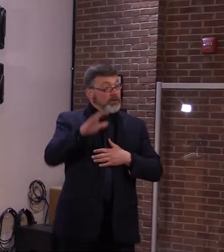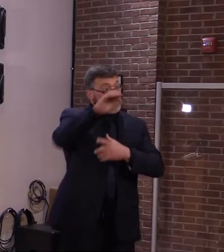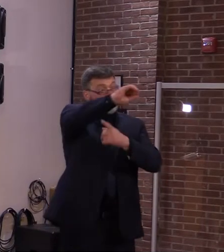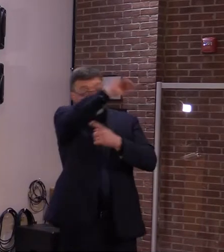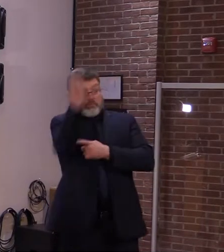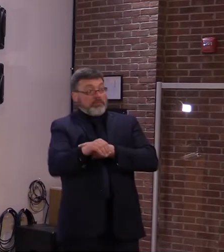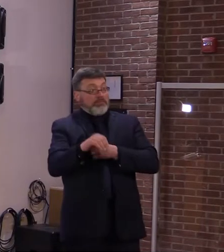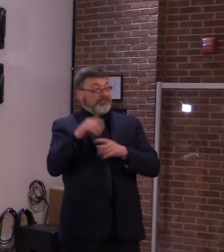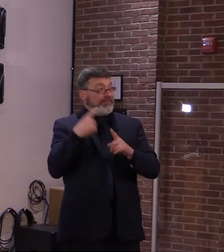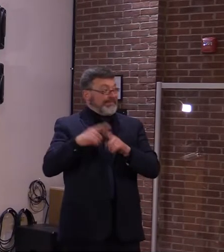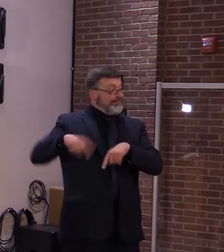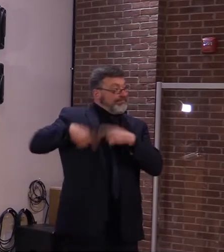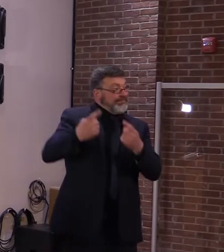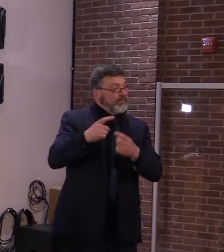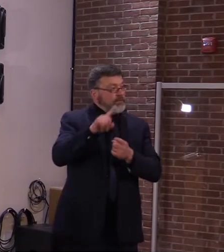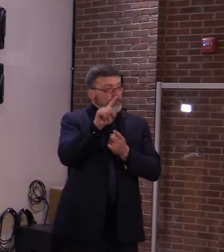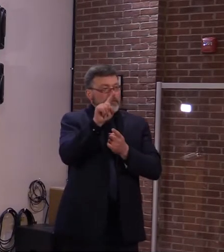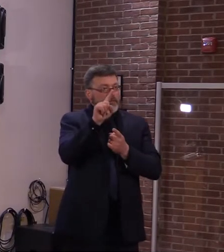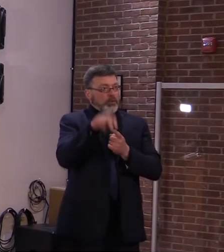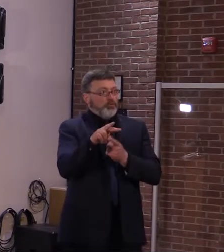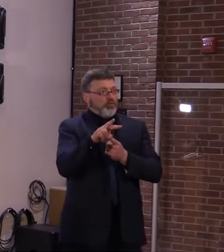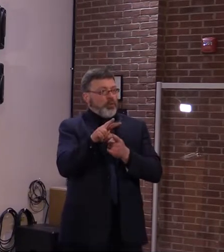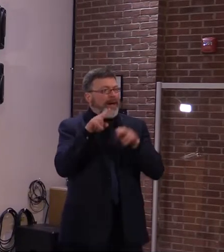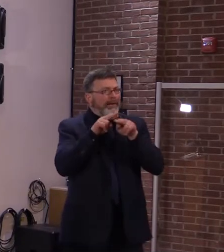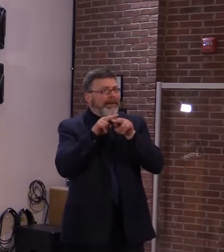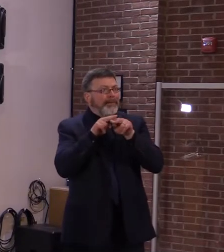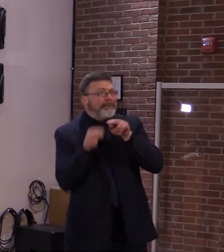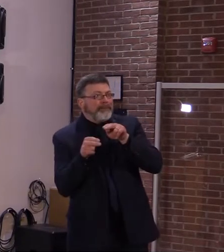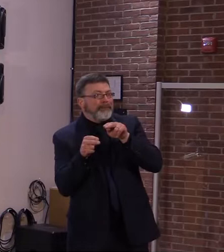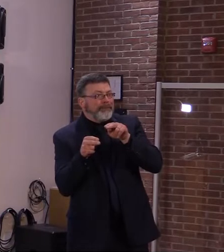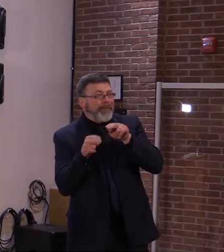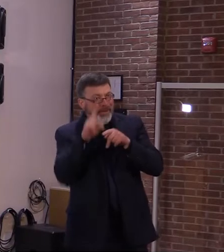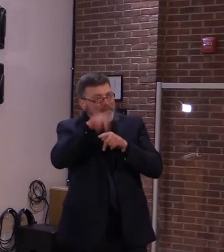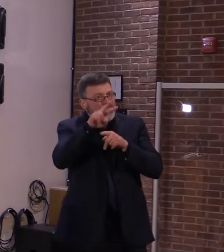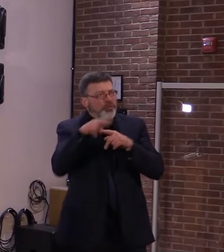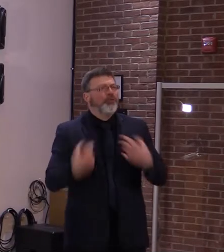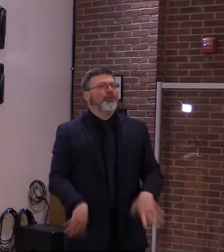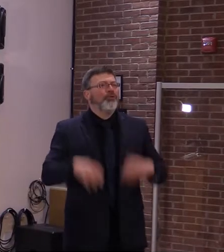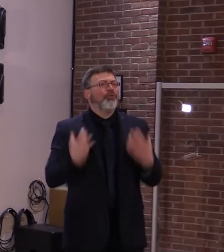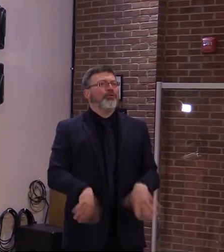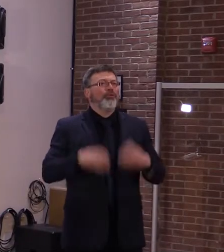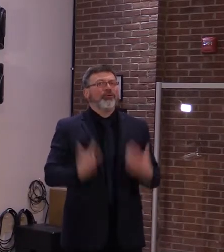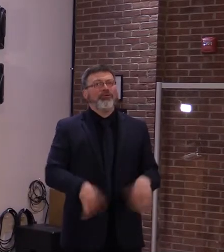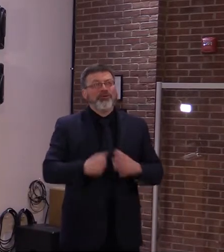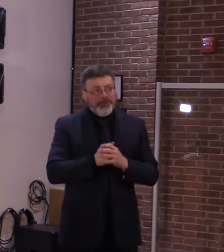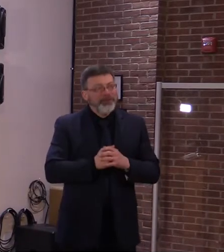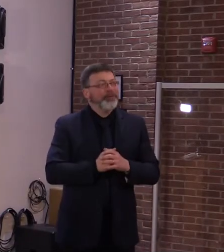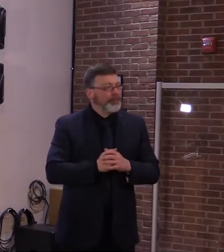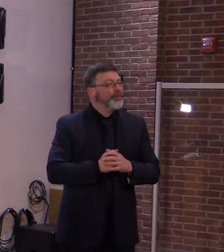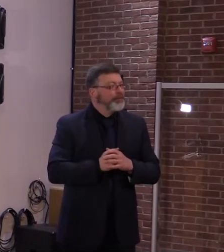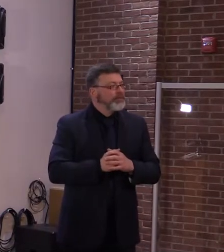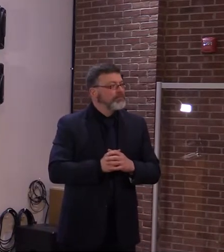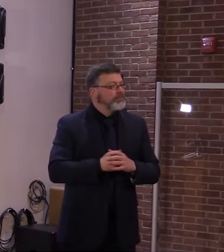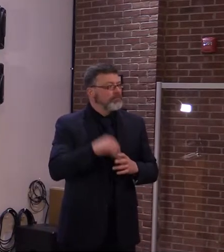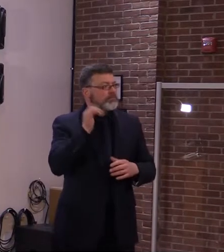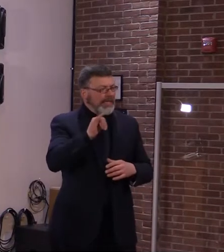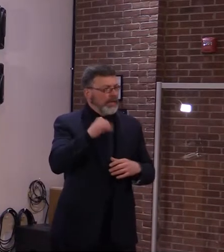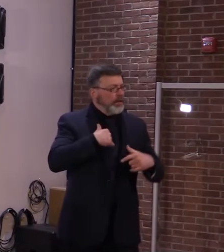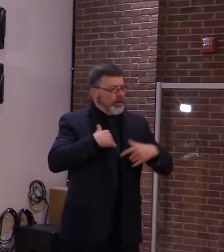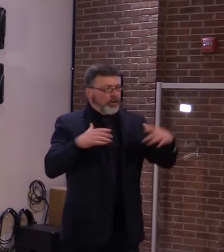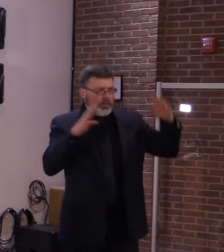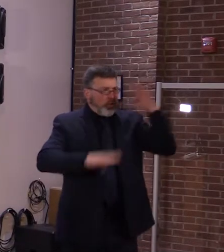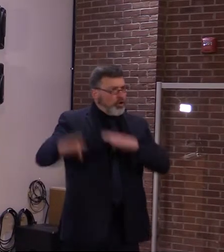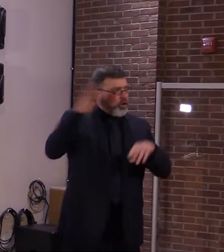1.2%. So while illness among anyone is always a concern, we do appear to be on a